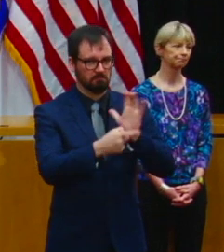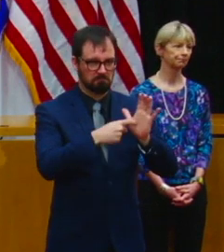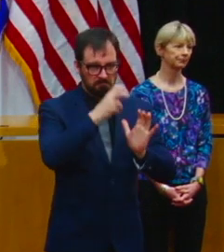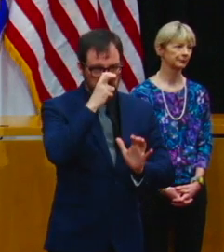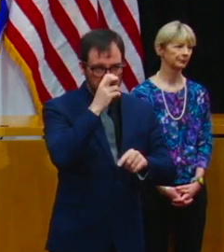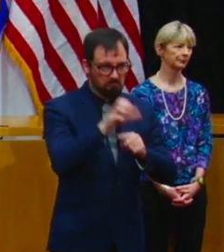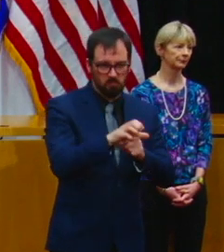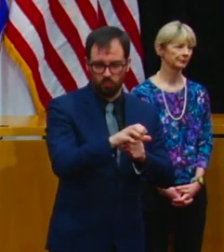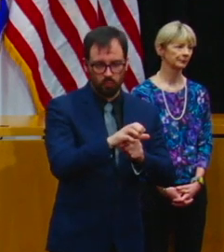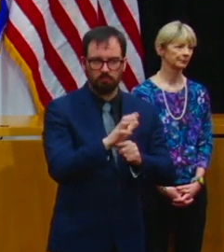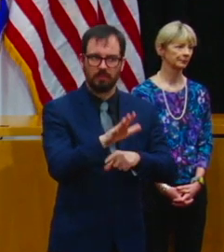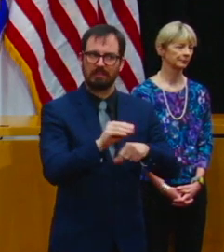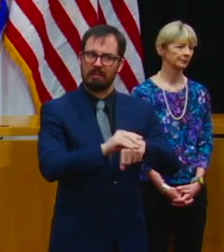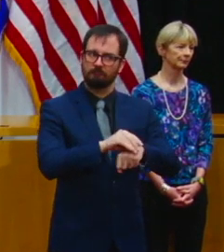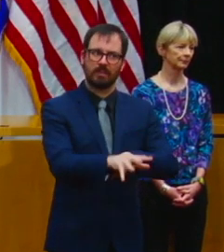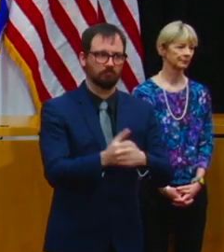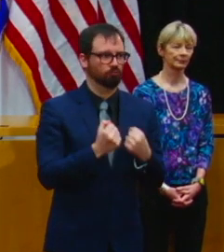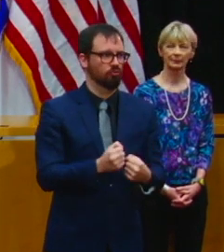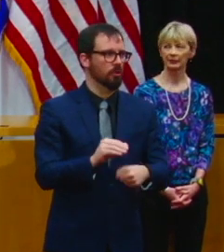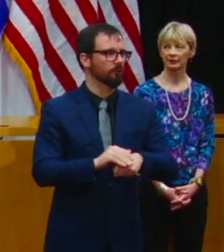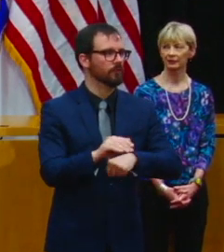about people who live out of state and work in